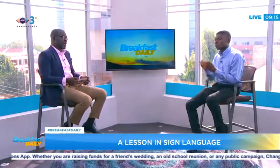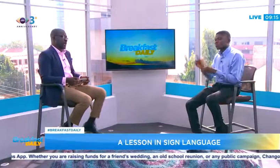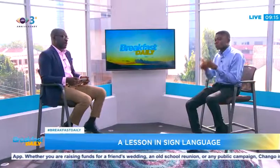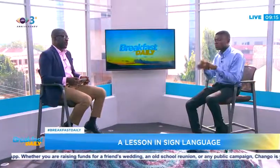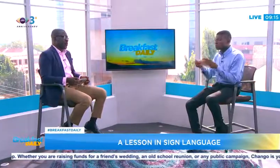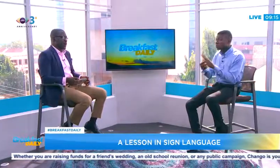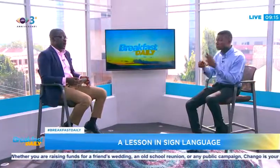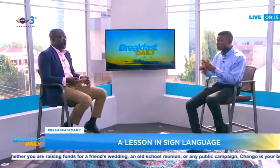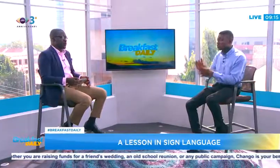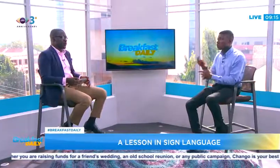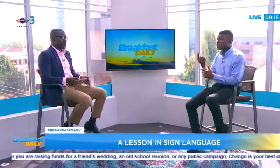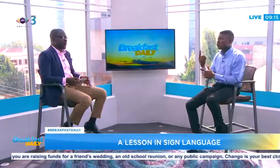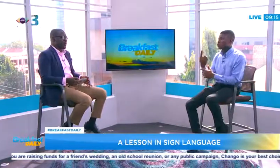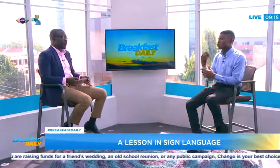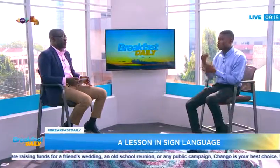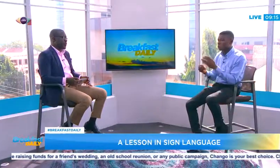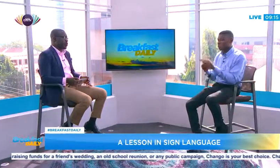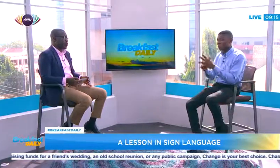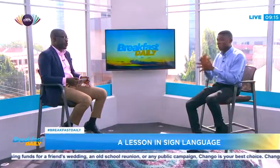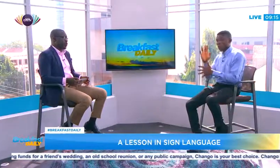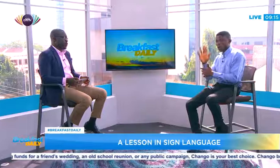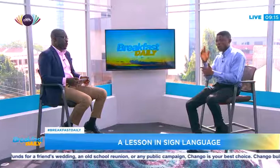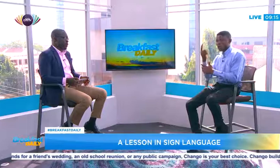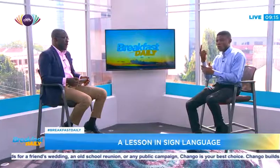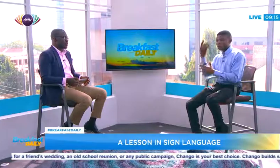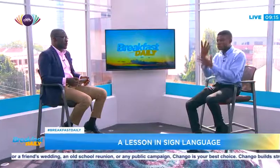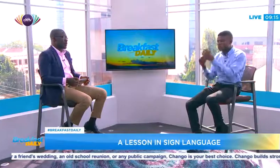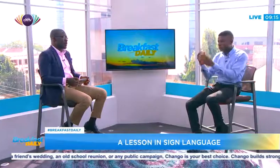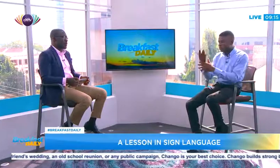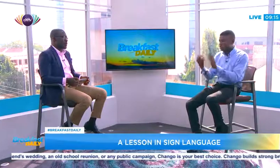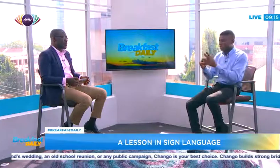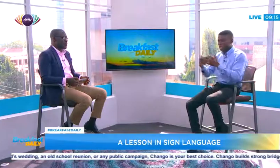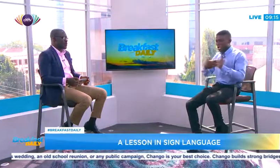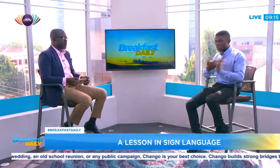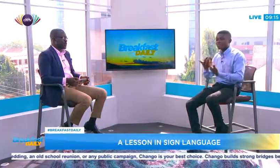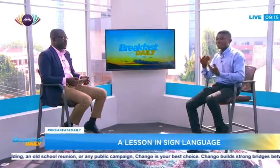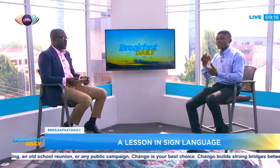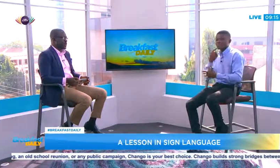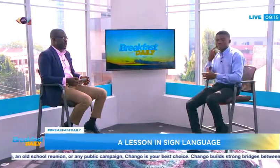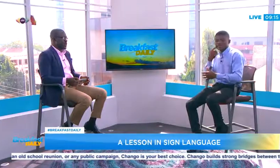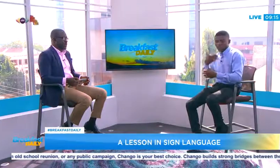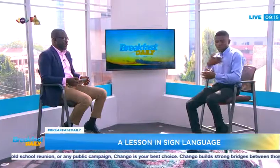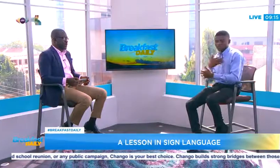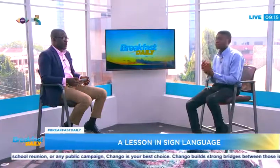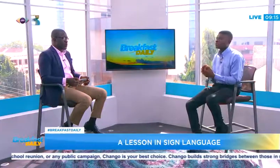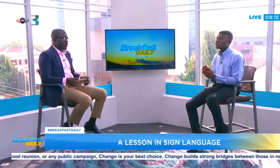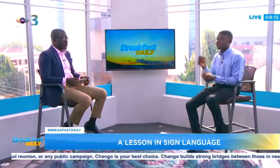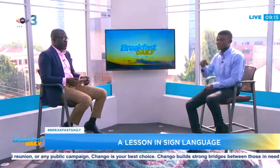that 1 out of every 5 people will have some kind of hearing or speech impairment. That's a lot of people.